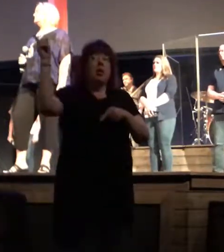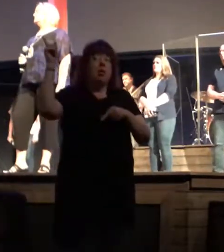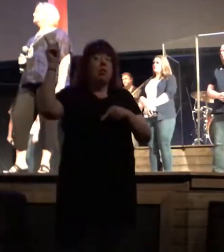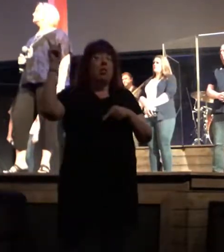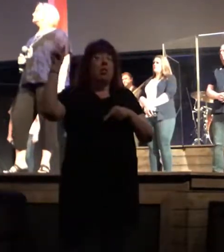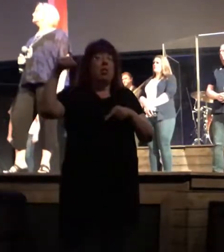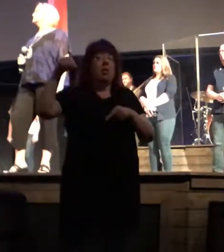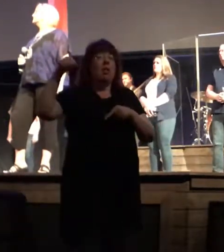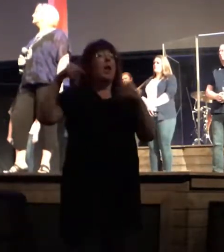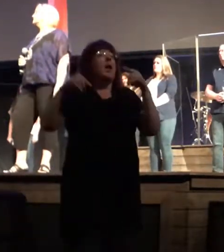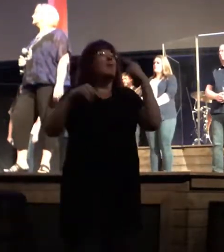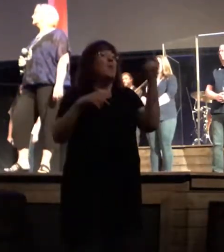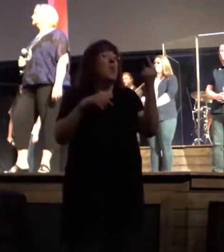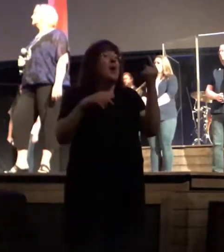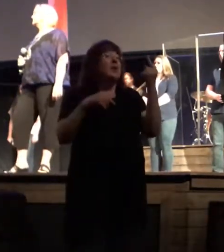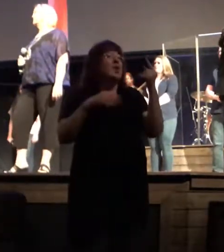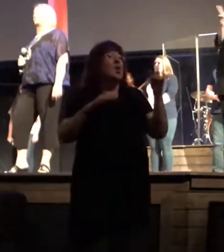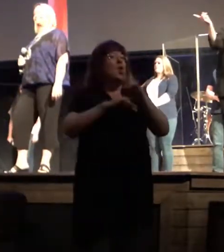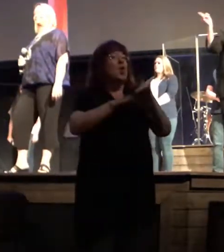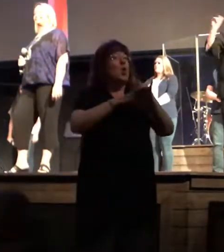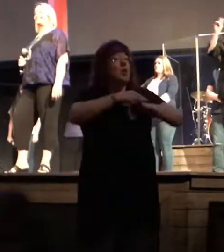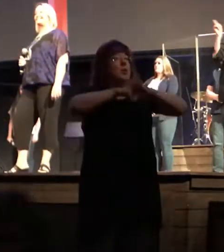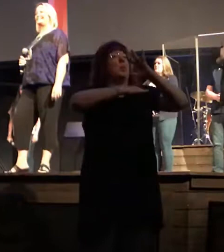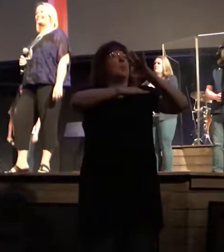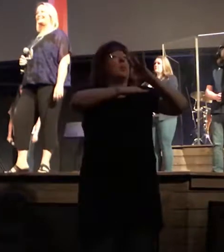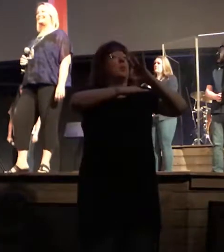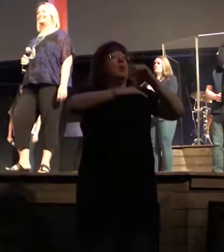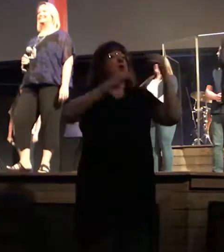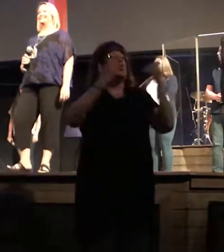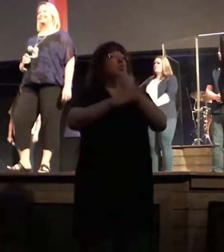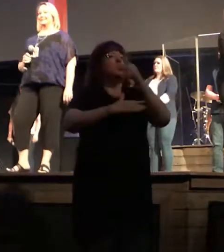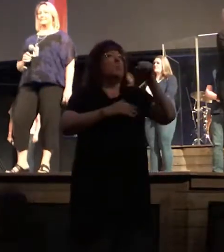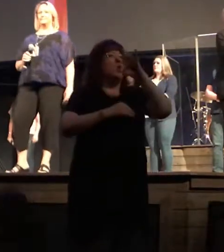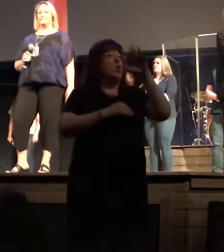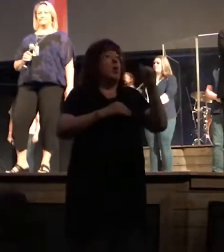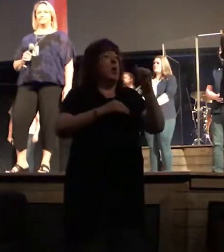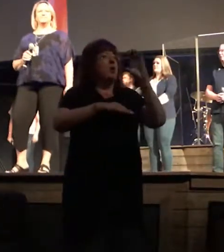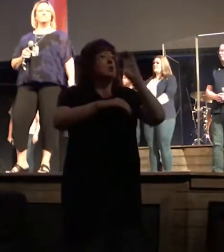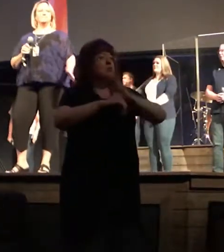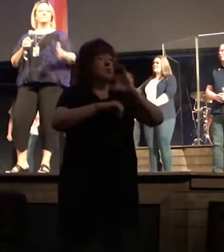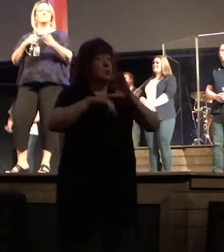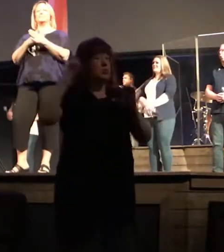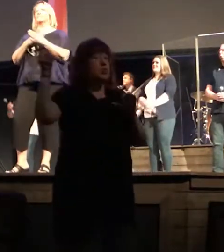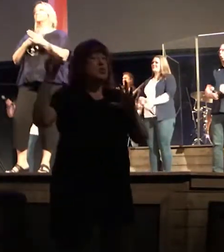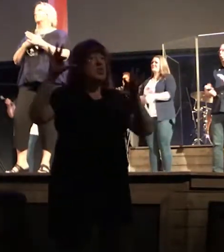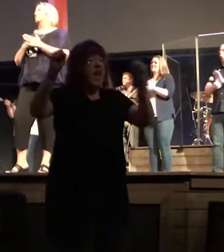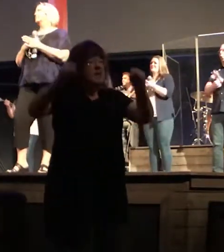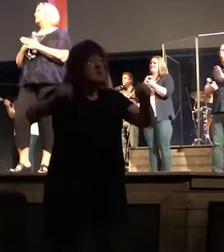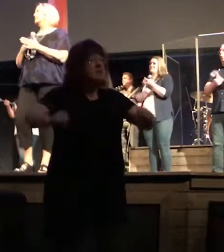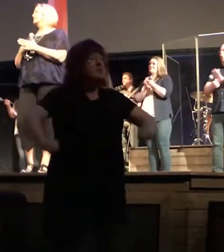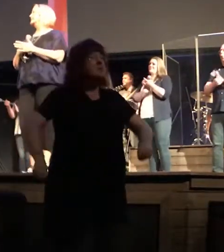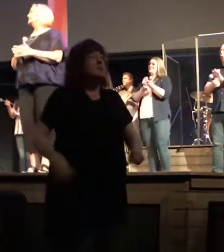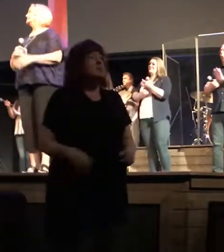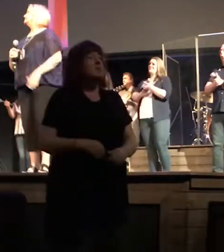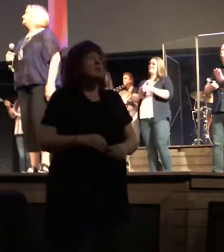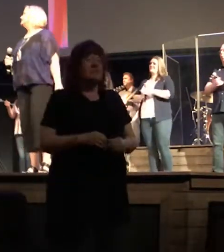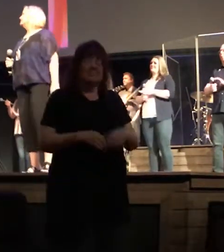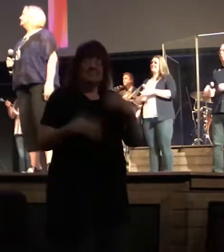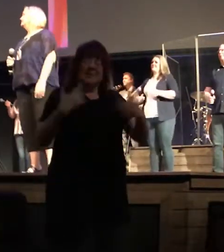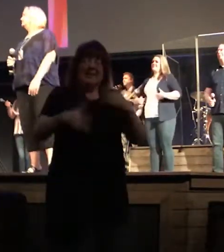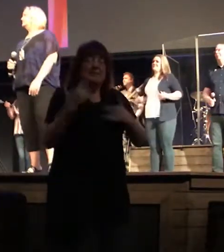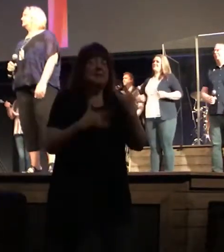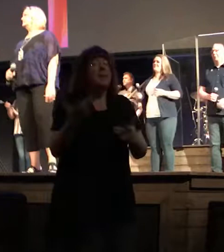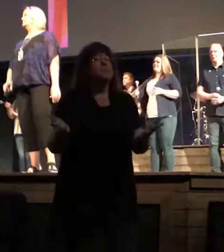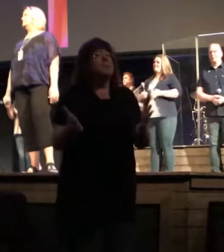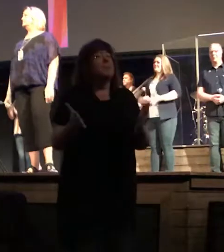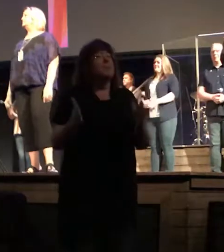here, and 1 bright and early sunrise service at the new Peoria campus. Yes, I'm stoked